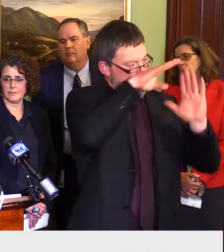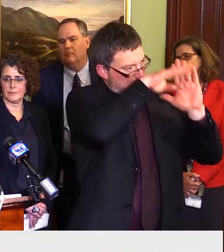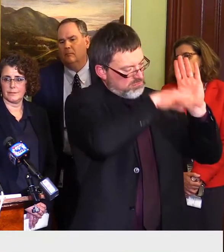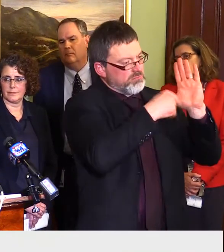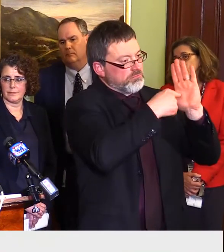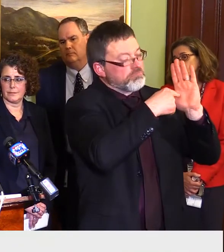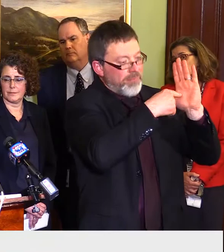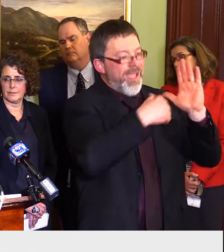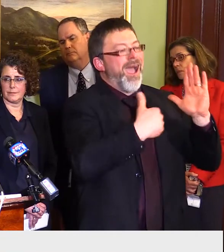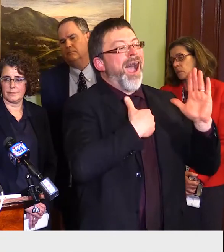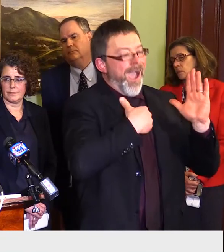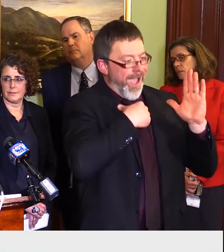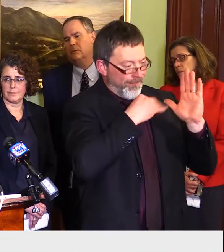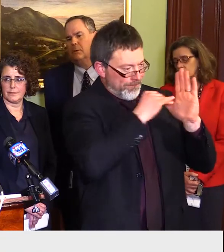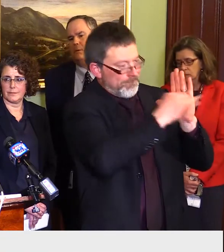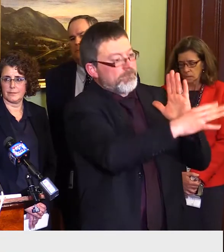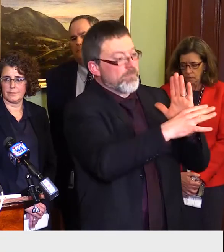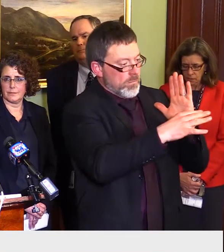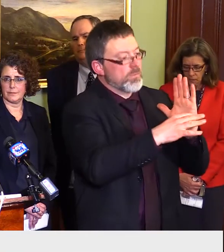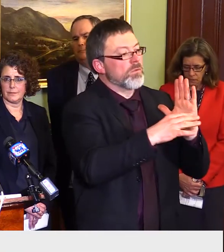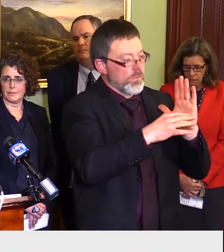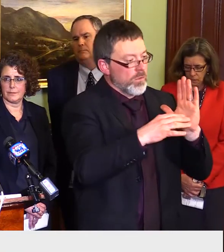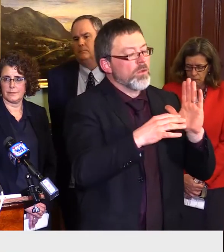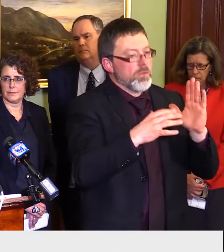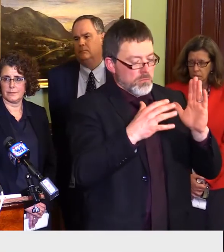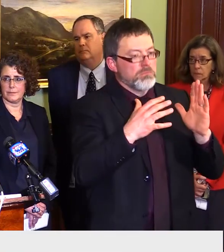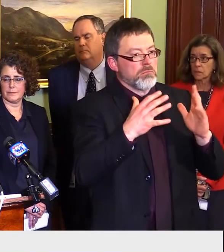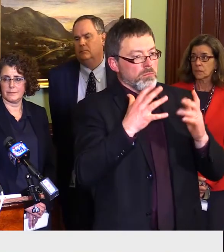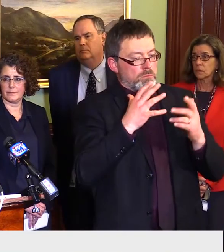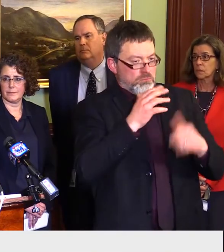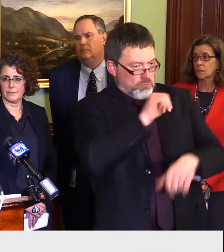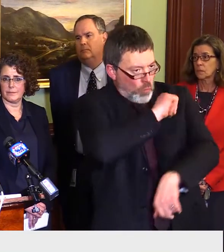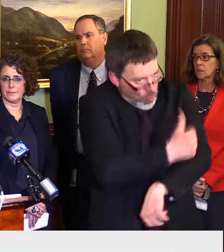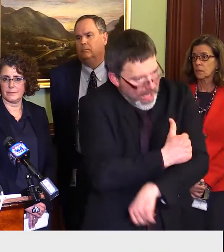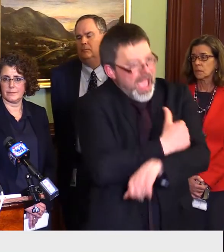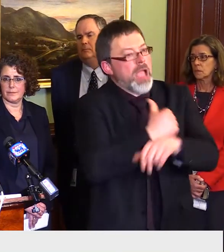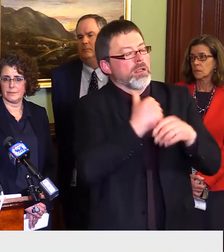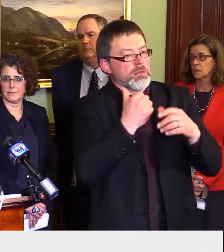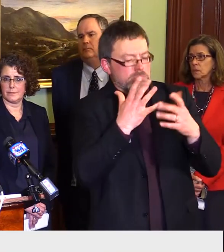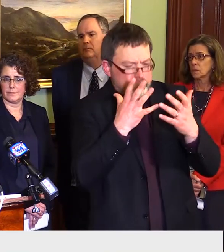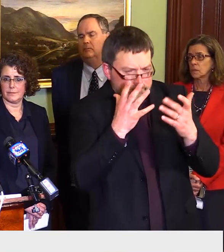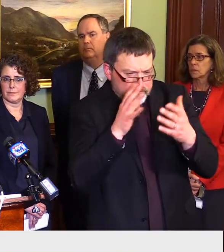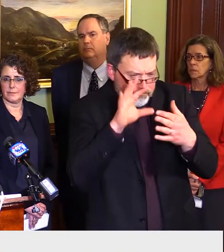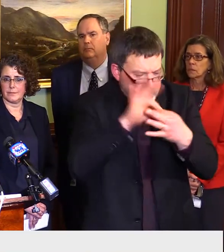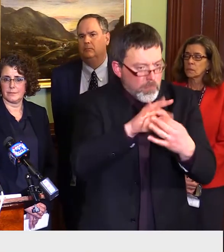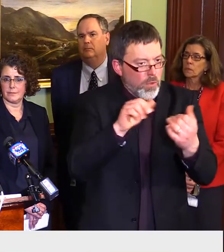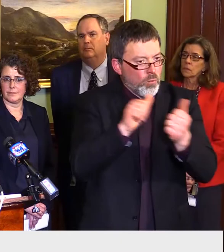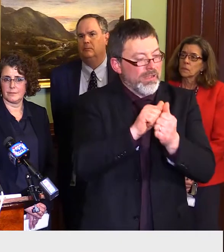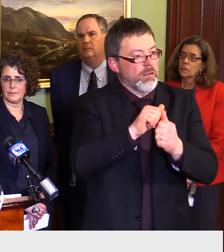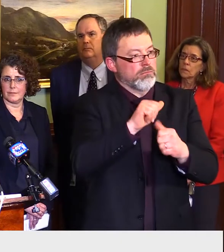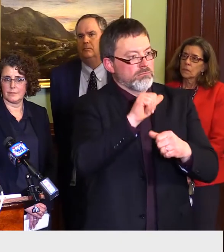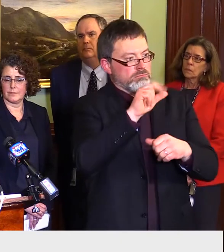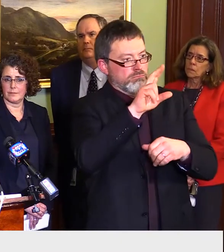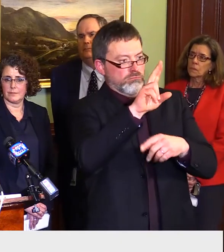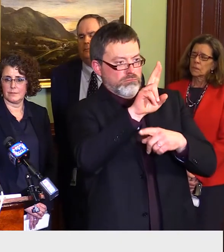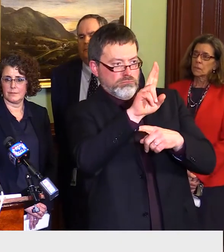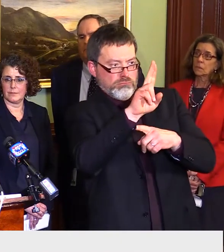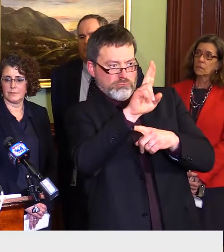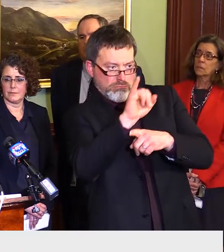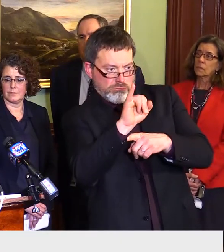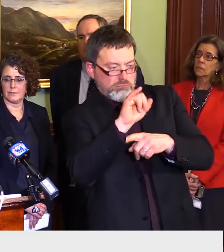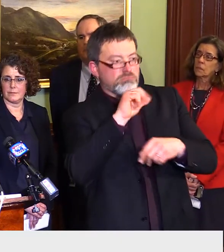that was not previously? Yeah, so right now the biggest change or the biggest piece of information is that